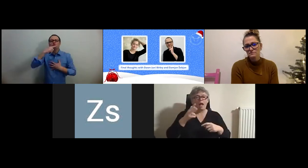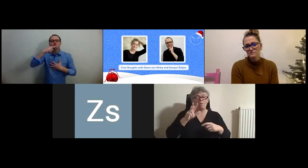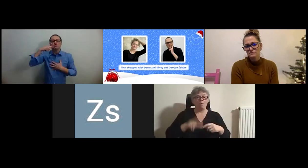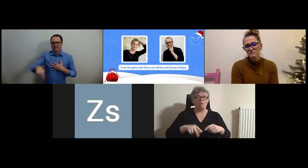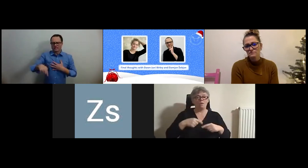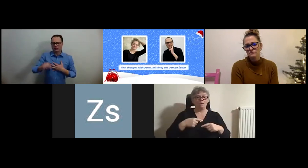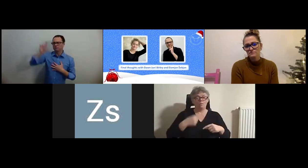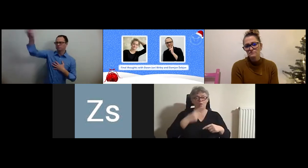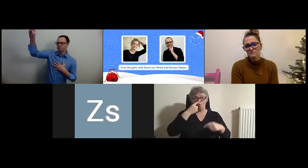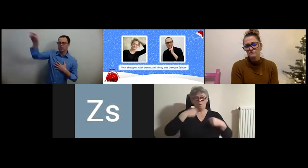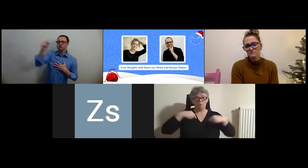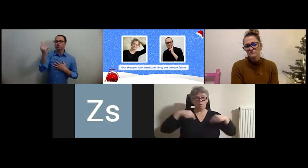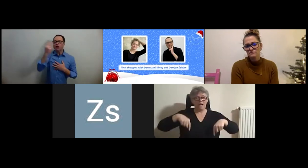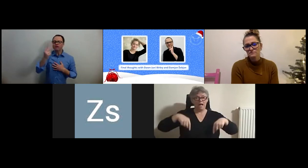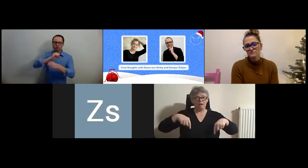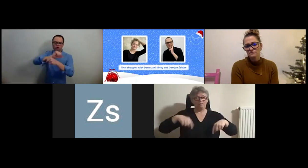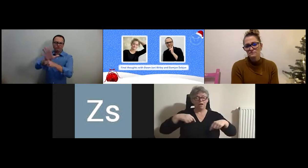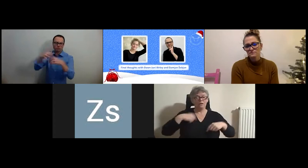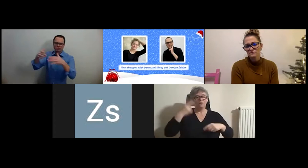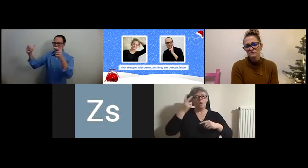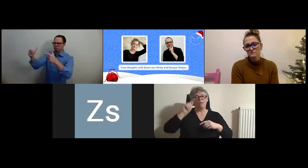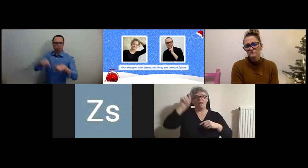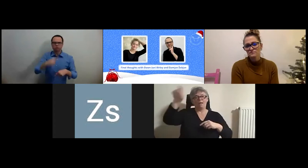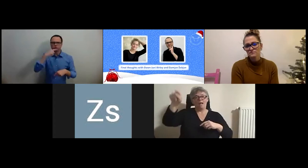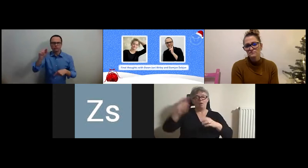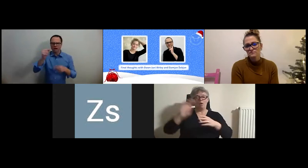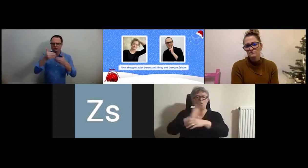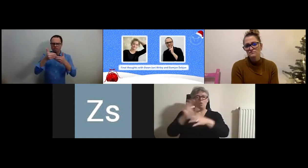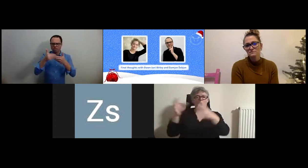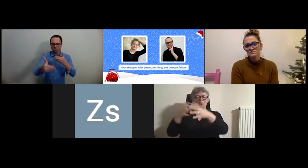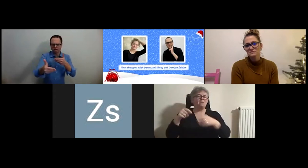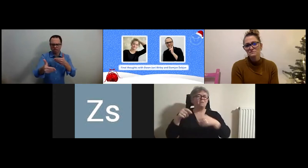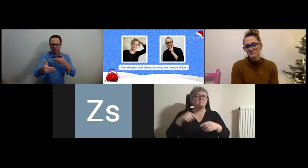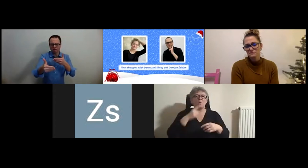to communicate with others.